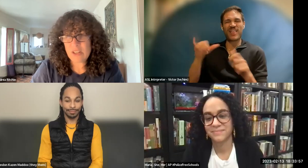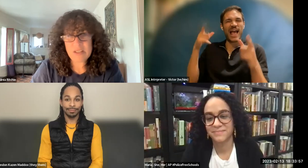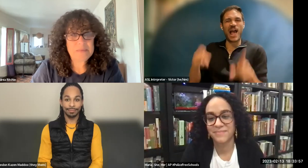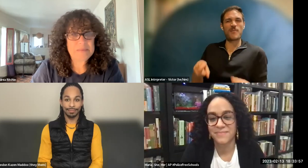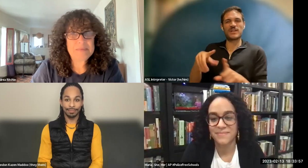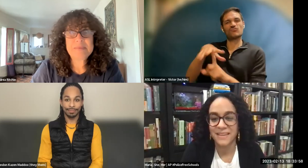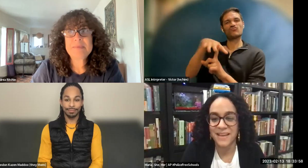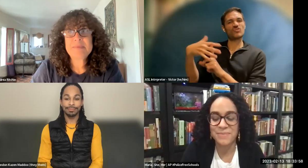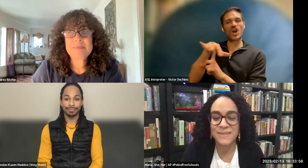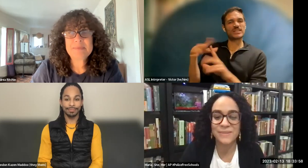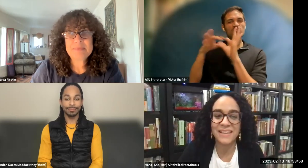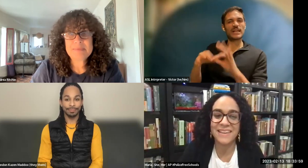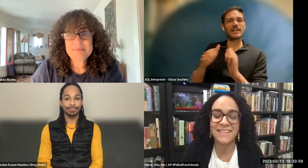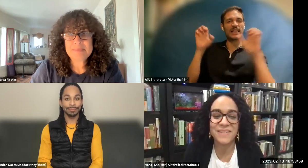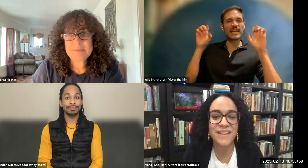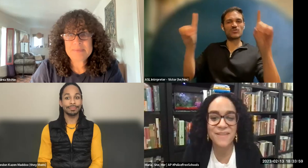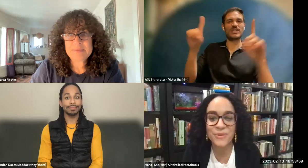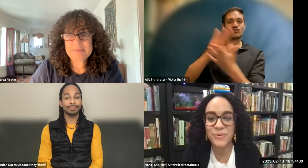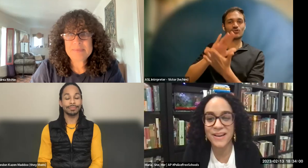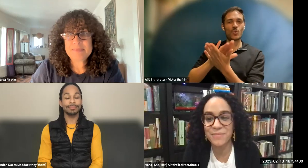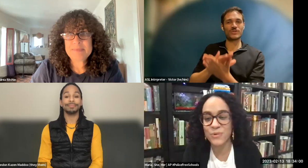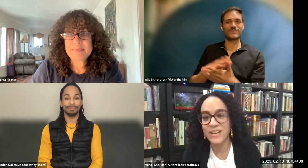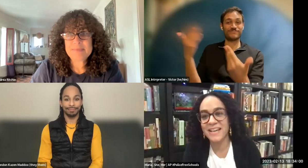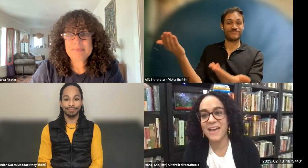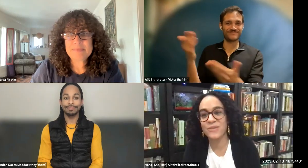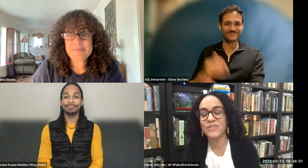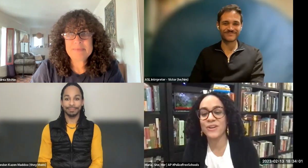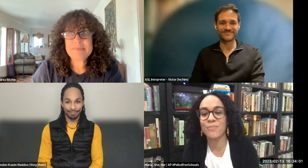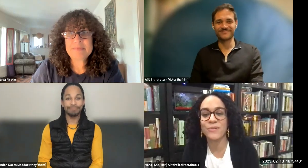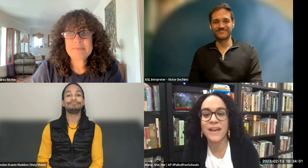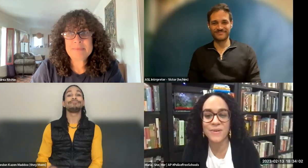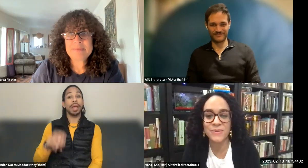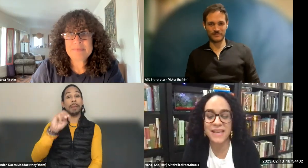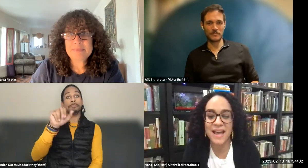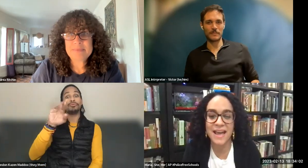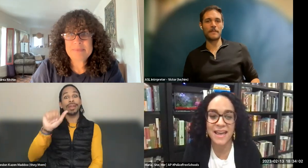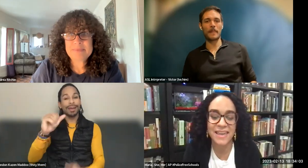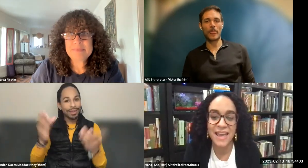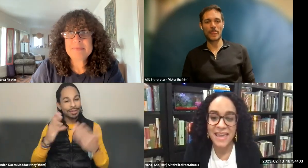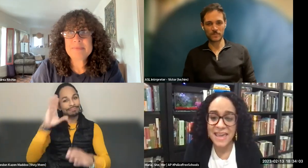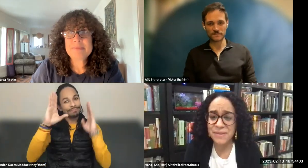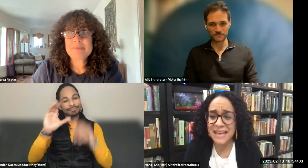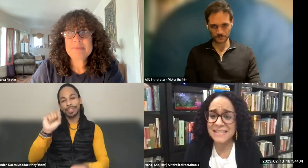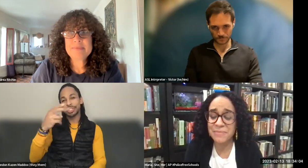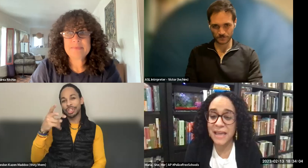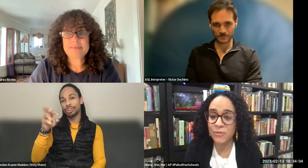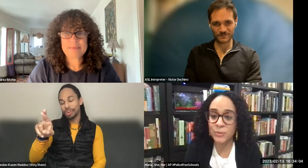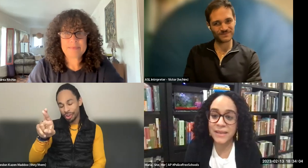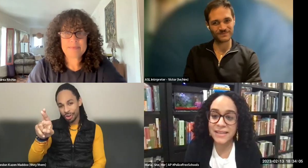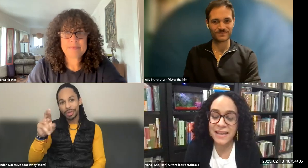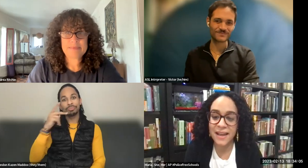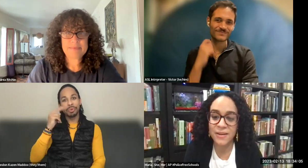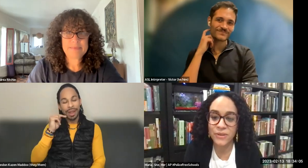of education. Absolutely. Good evening, everyone. Maria, I use she, her pronouns. I am a light-skinned